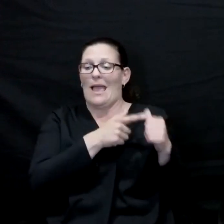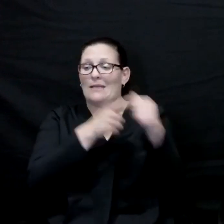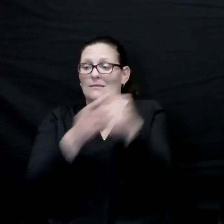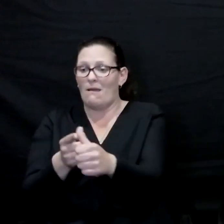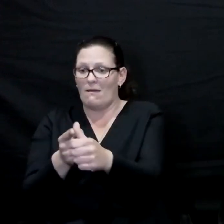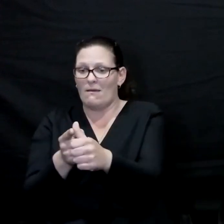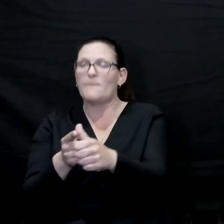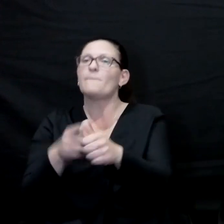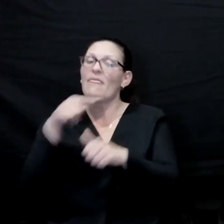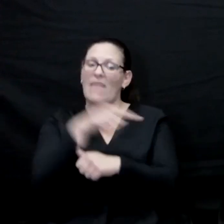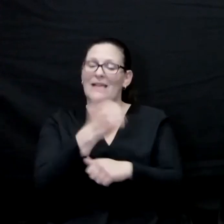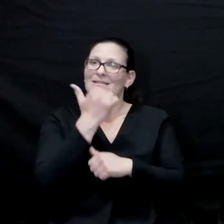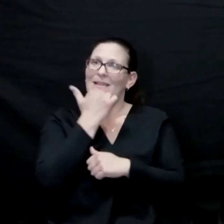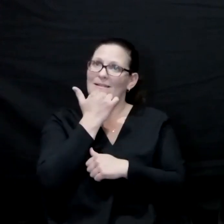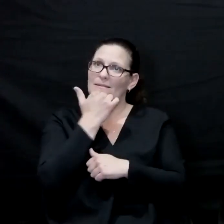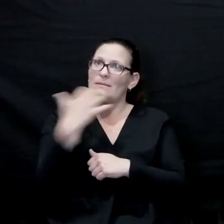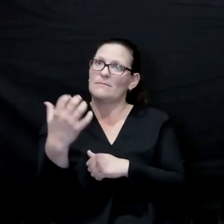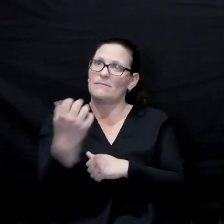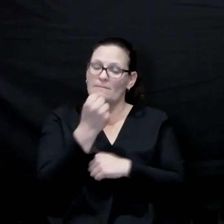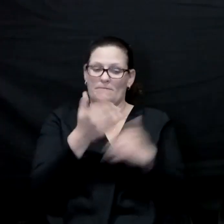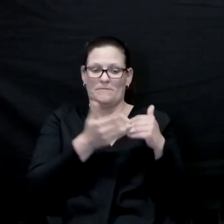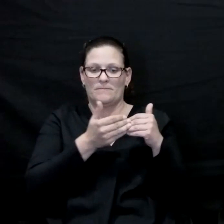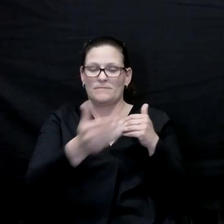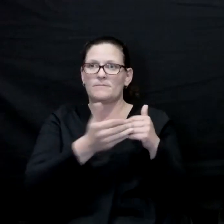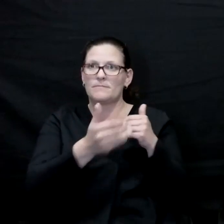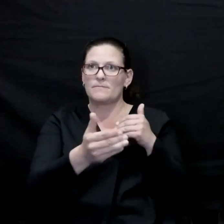the AAT, which is the Administrative